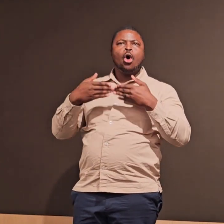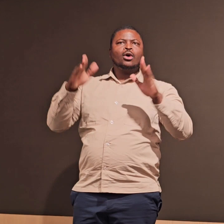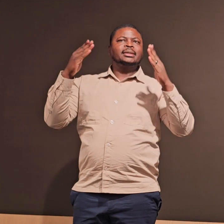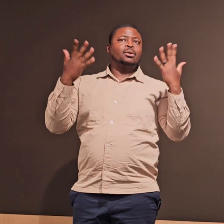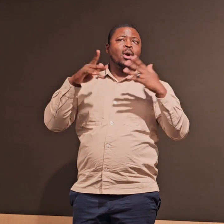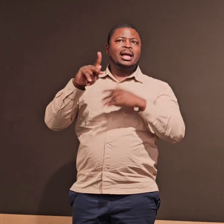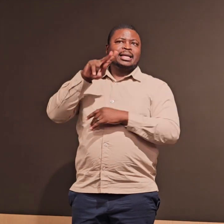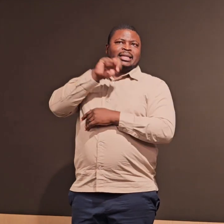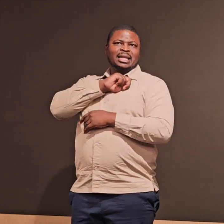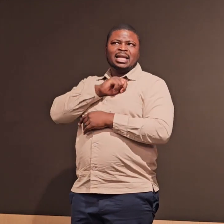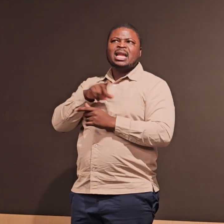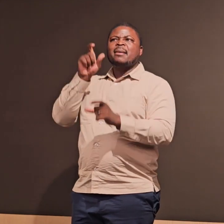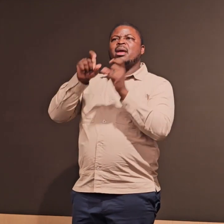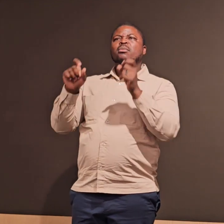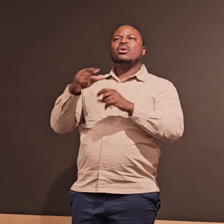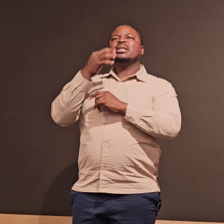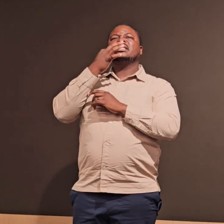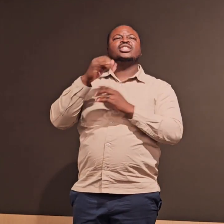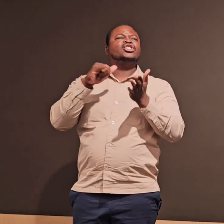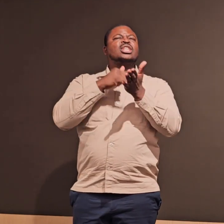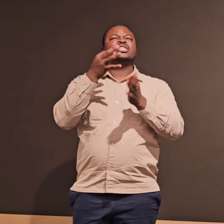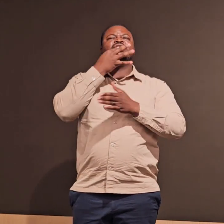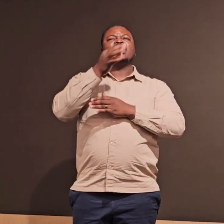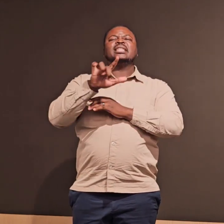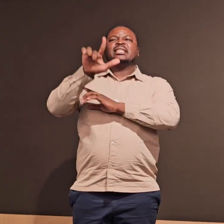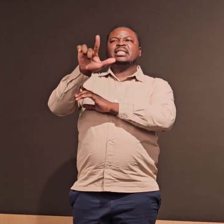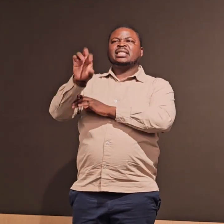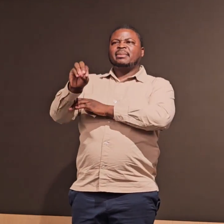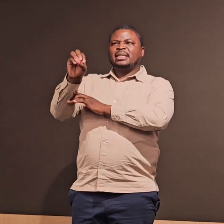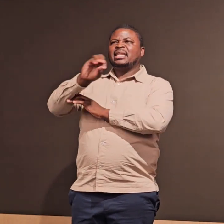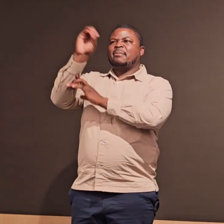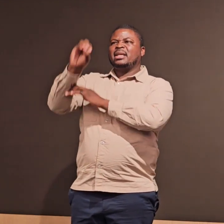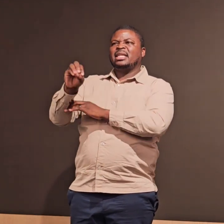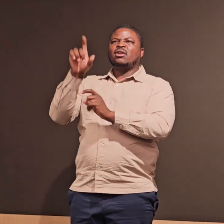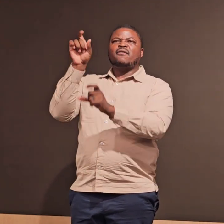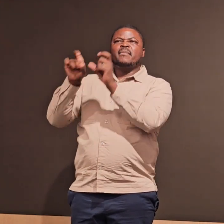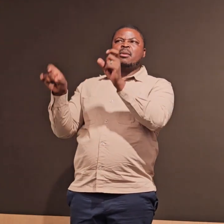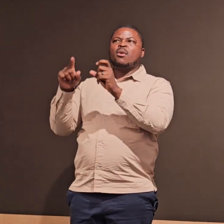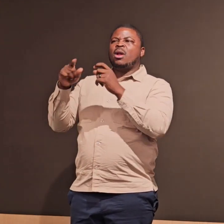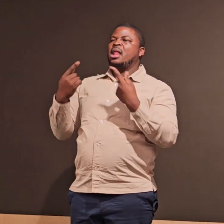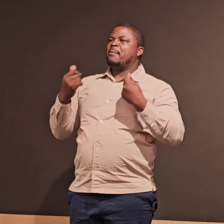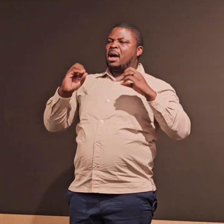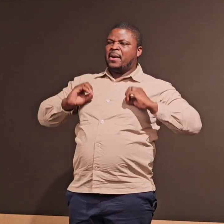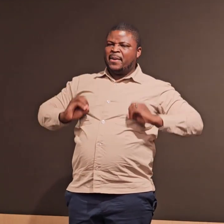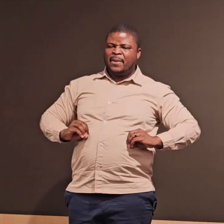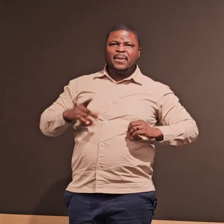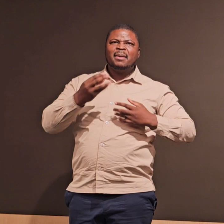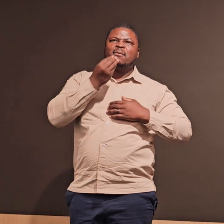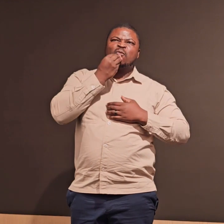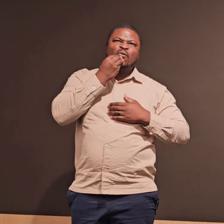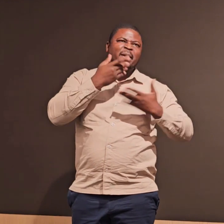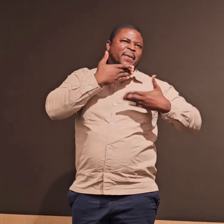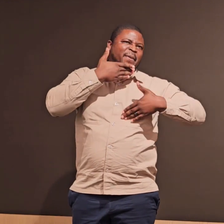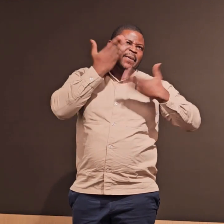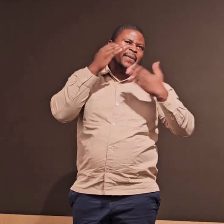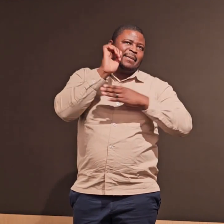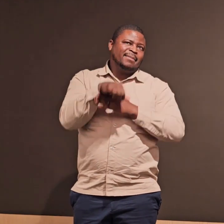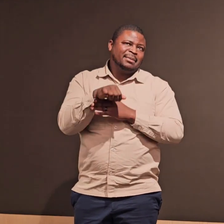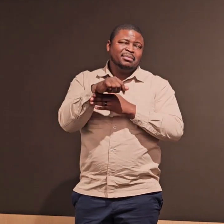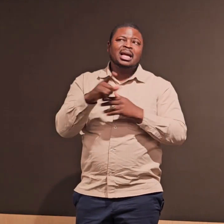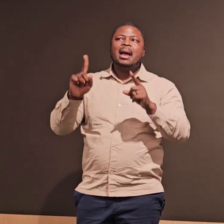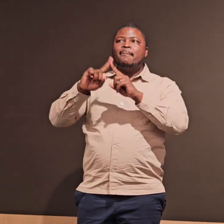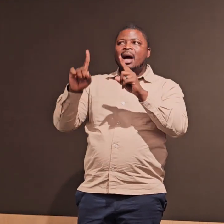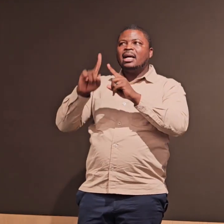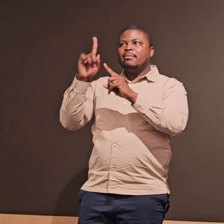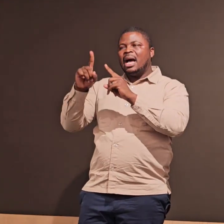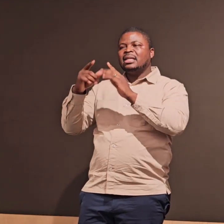just saying 70% of people there are food insecure, because they were adding the mildly, the moderate, and the severe. And that is not how